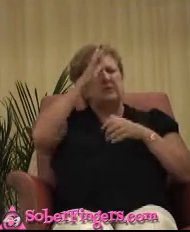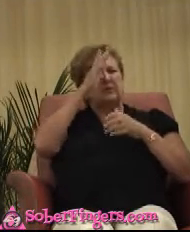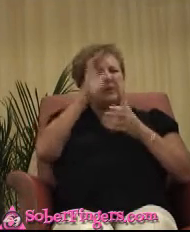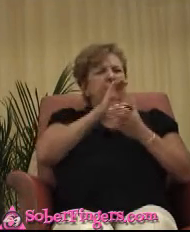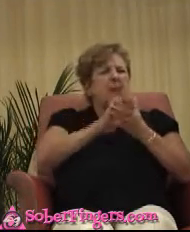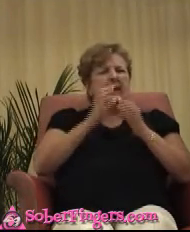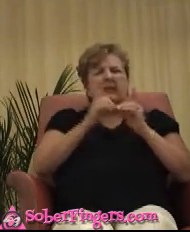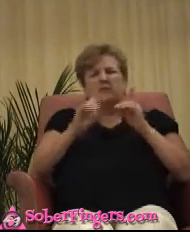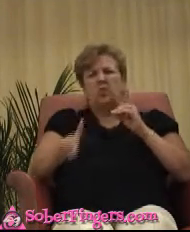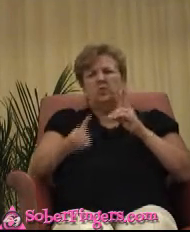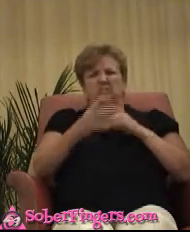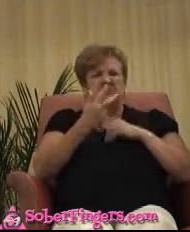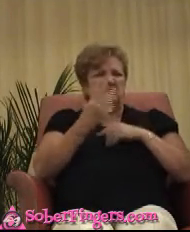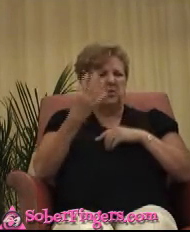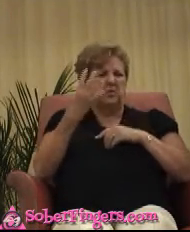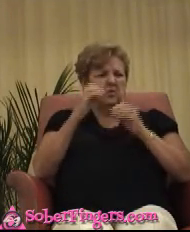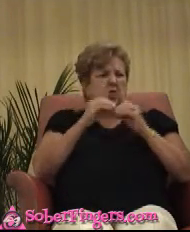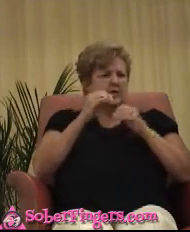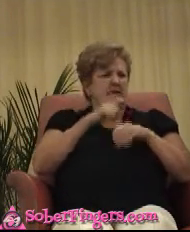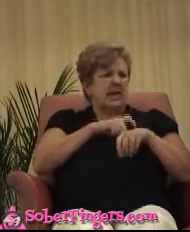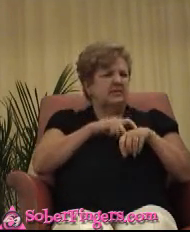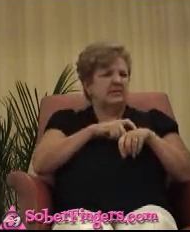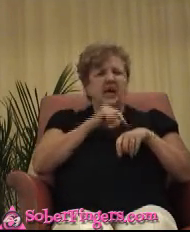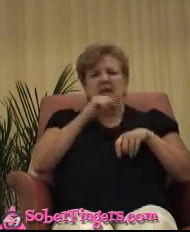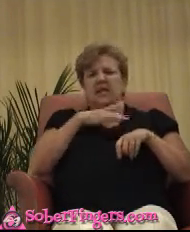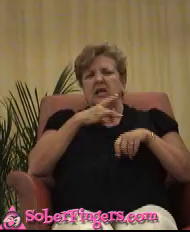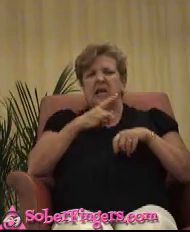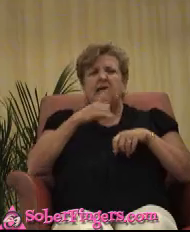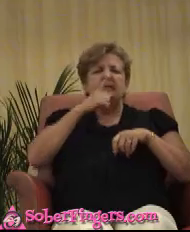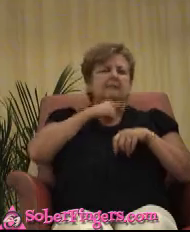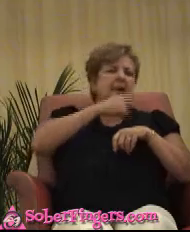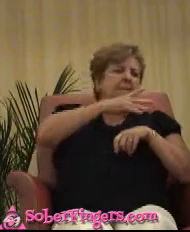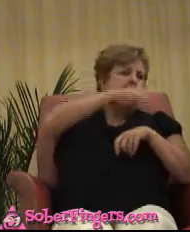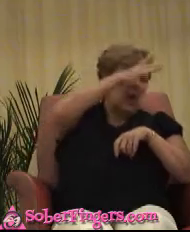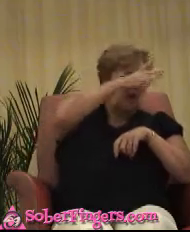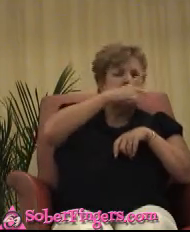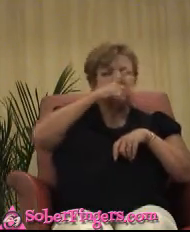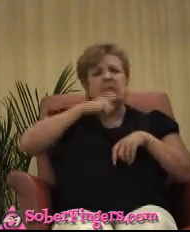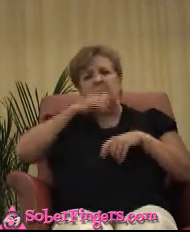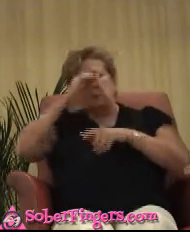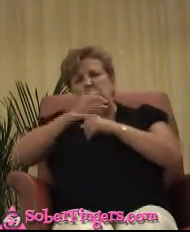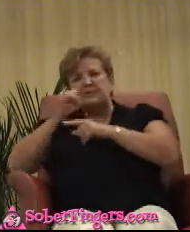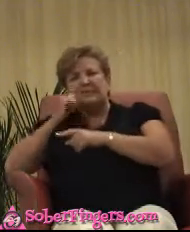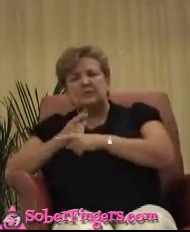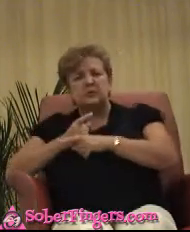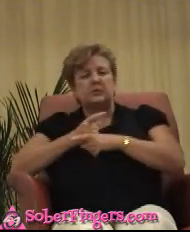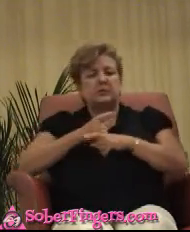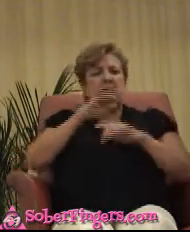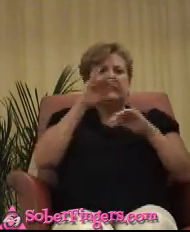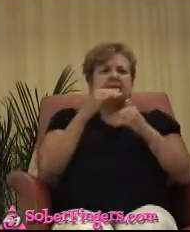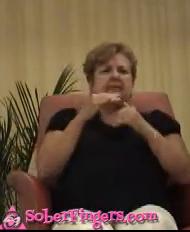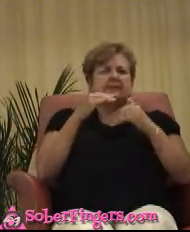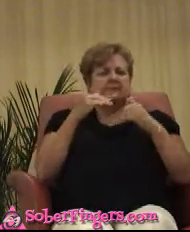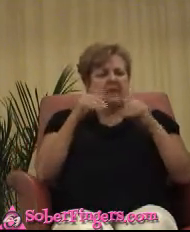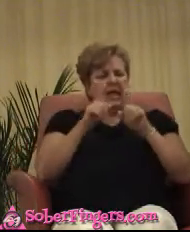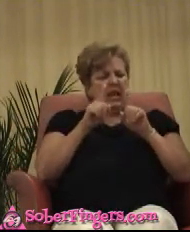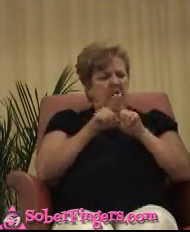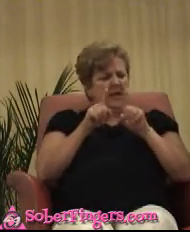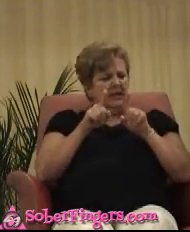time frame. And I didn't like step-parents, I didn't like step-siblings. And I seem to recall that I had basically 2 emotions growing up. I was either laughing a